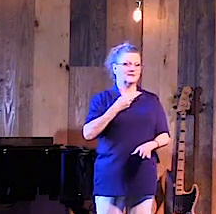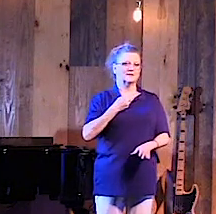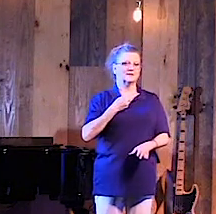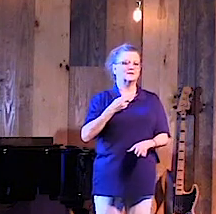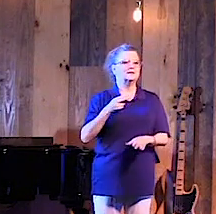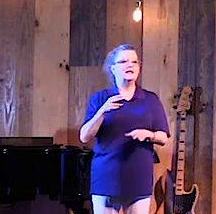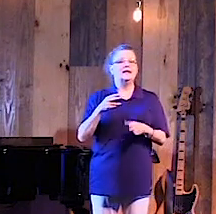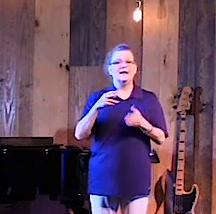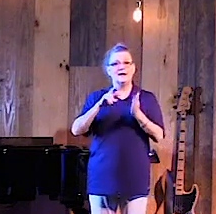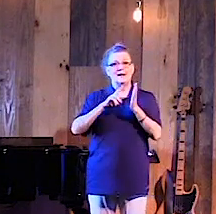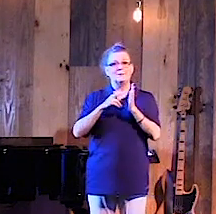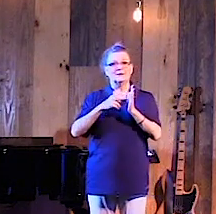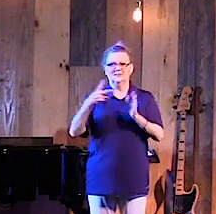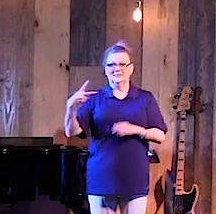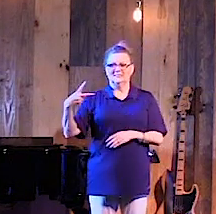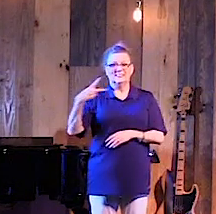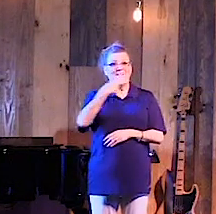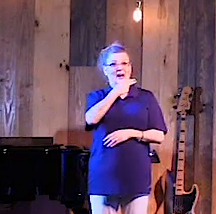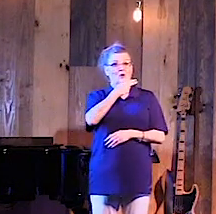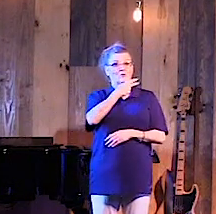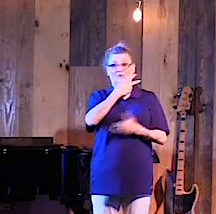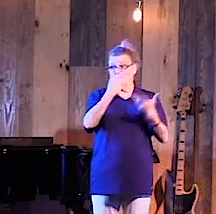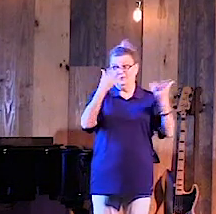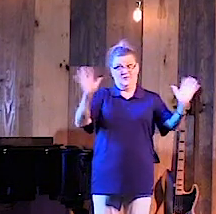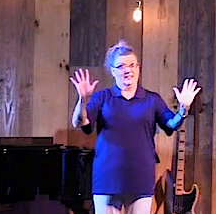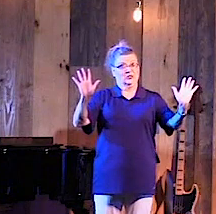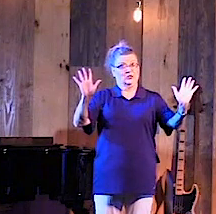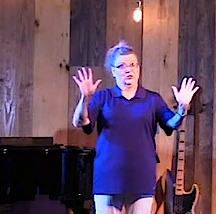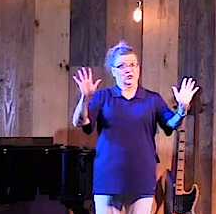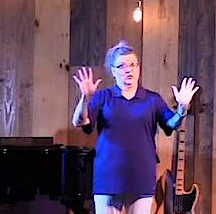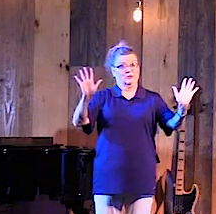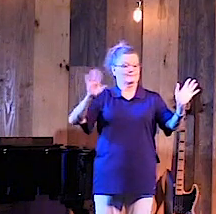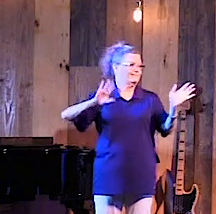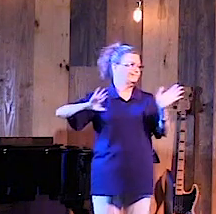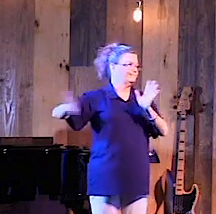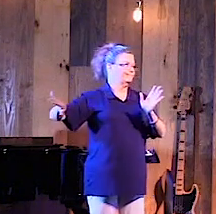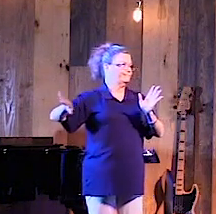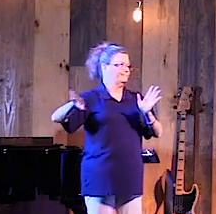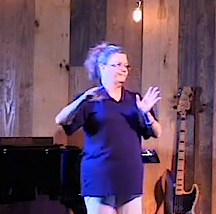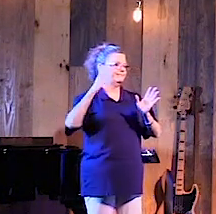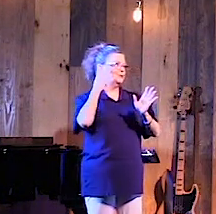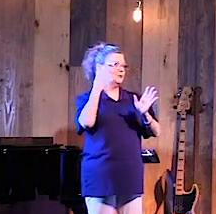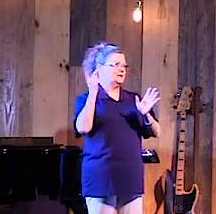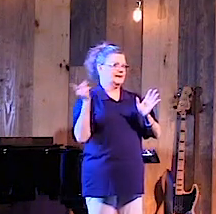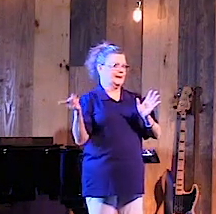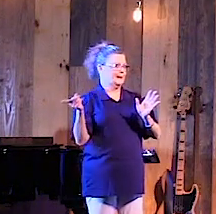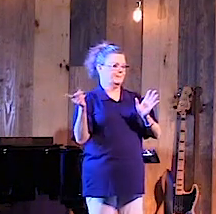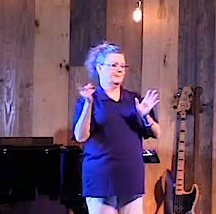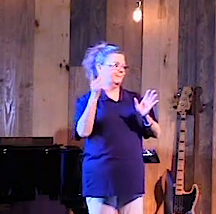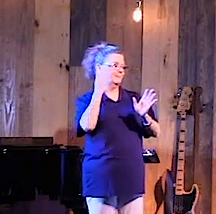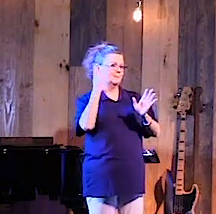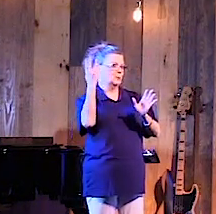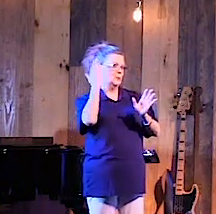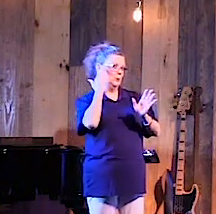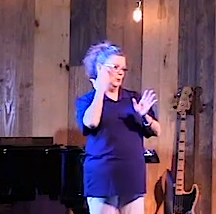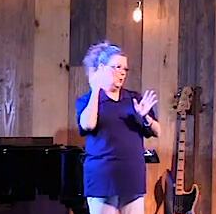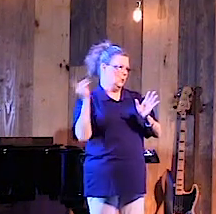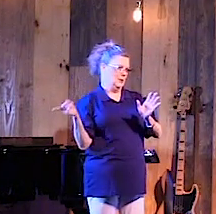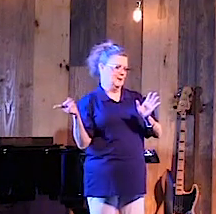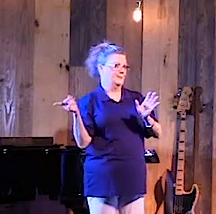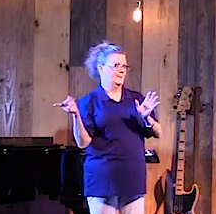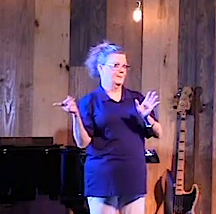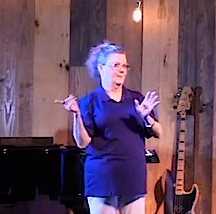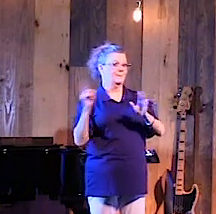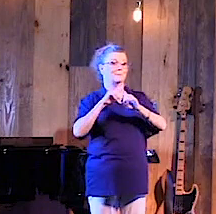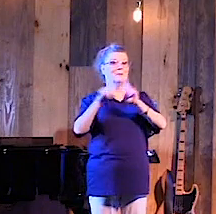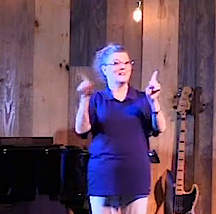the cutting off. And after it was performed, the community would have nothing to do with this wayward person. But that's